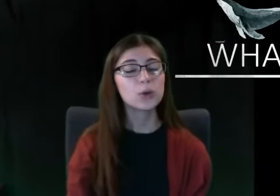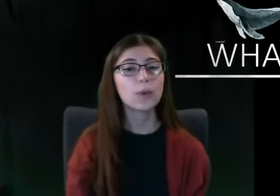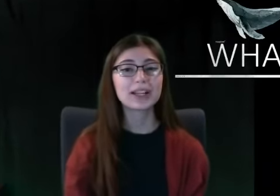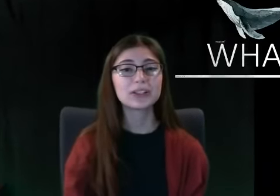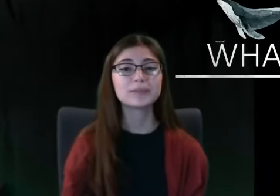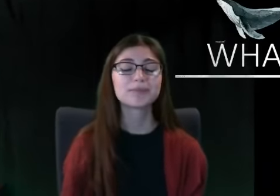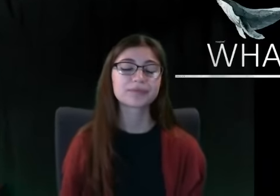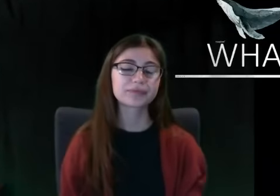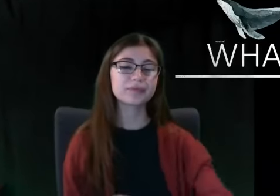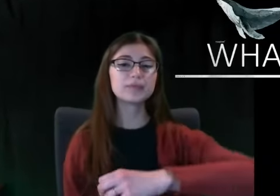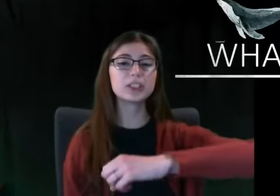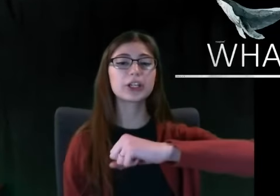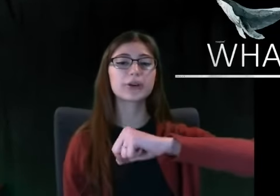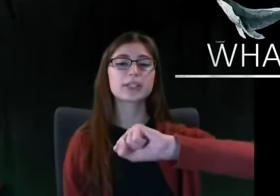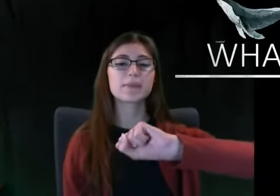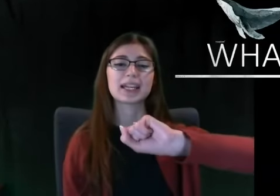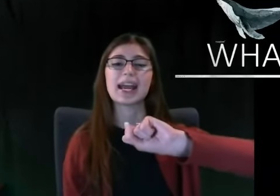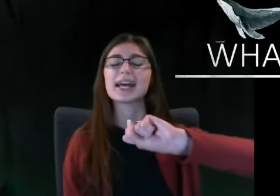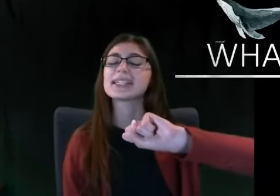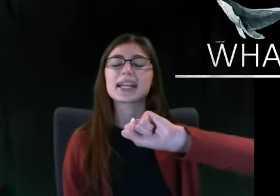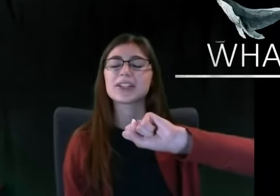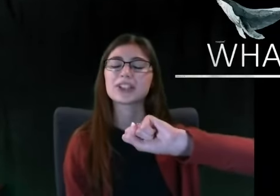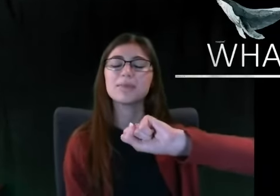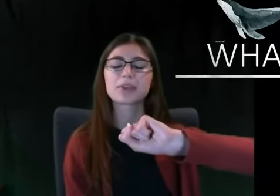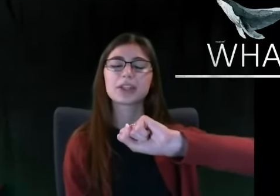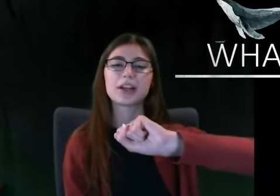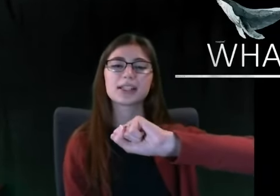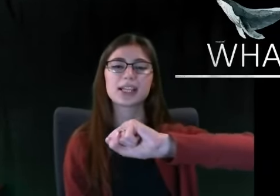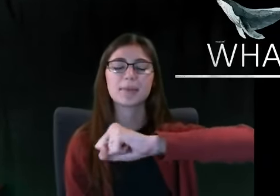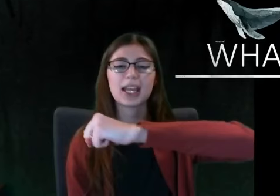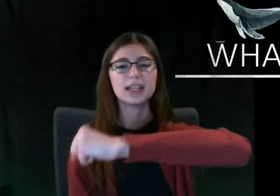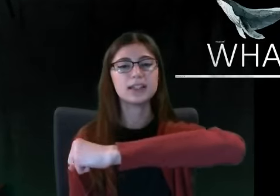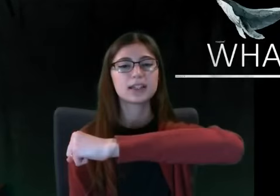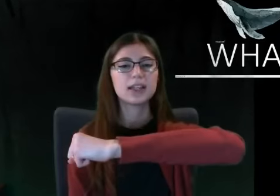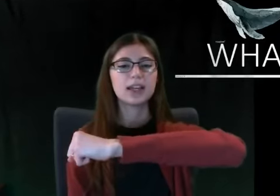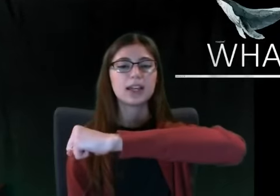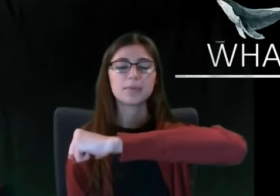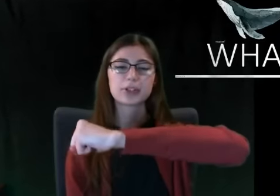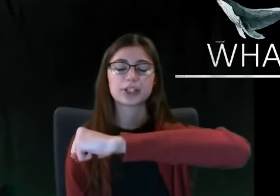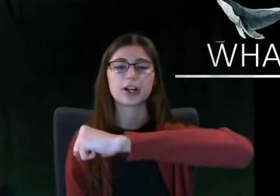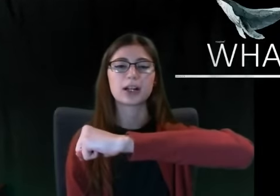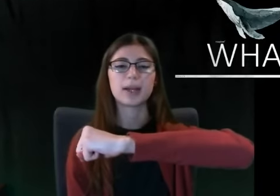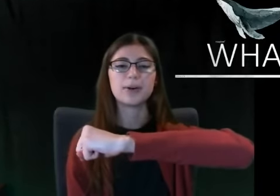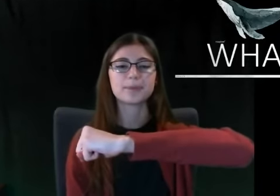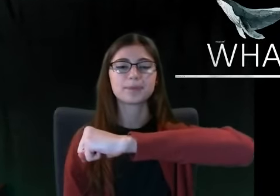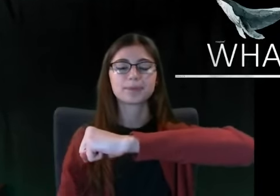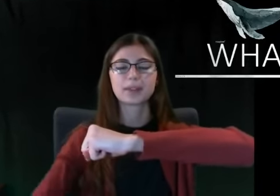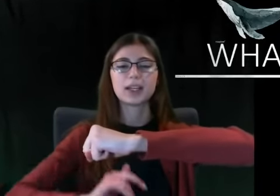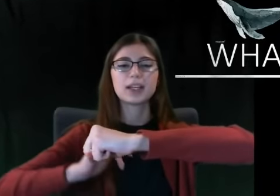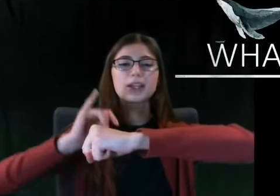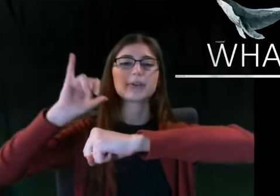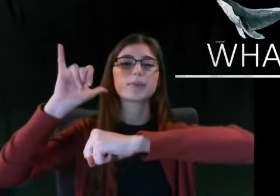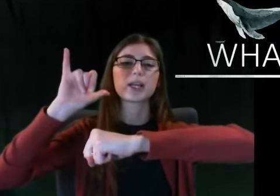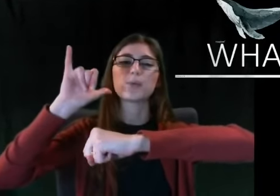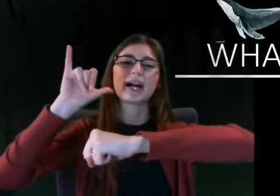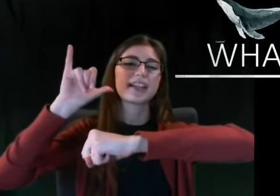Whale. You're going to make an S hand shape with your non-dominant hand and put your arm out. You're going to make a Y hand shape